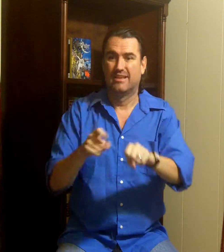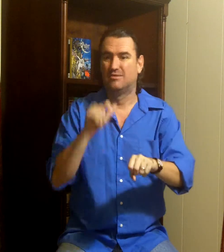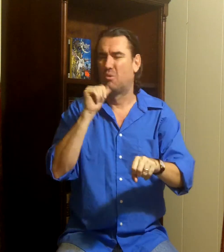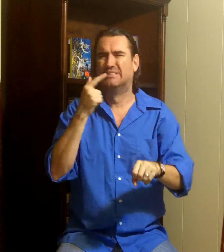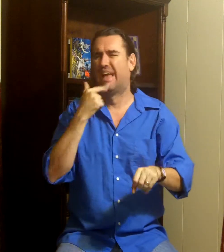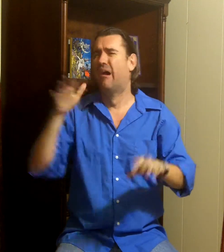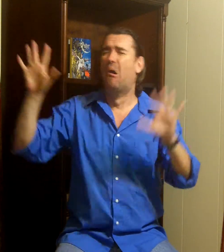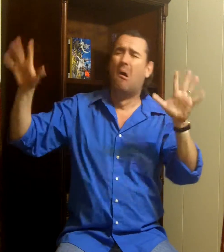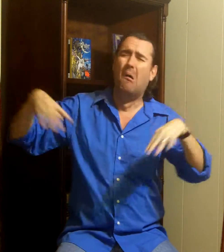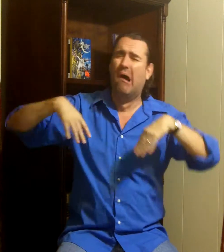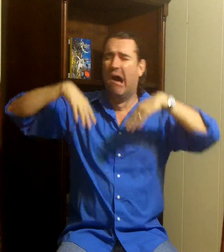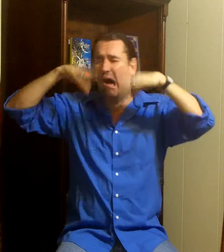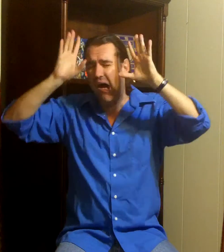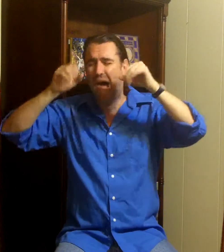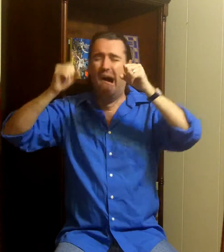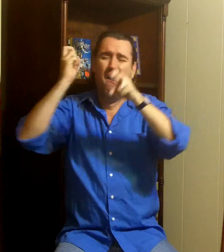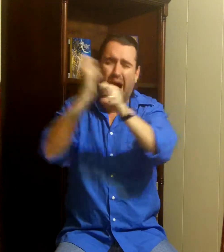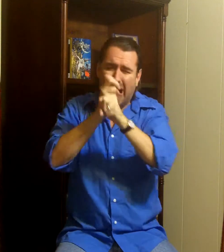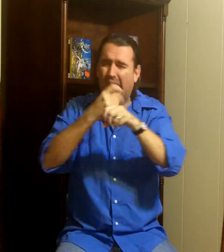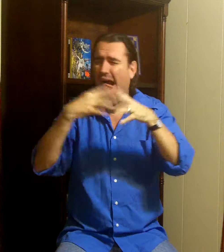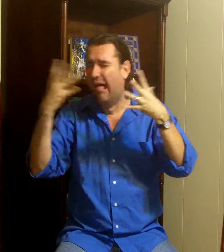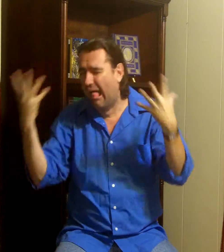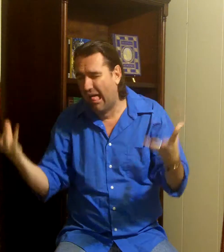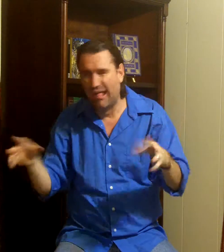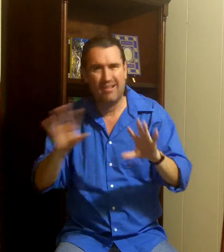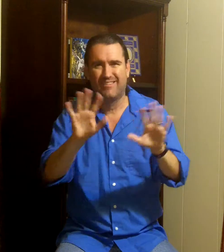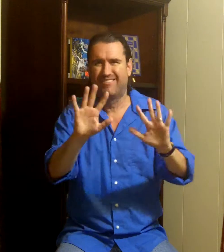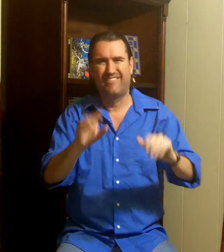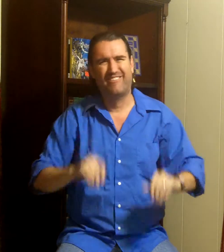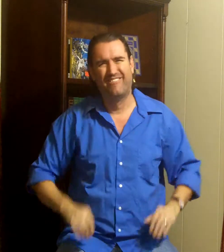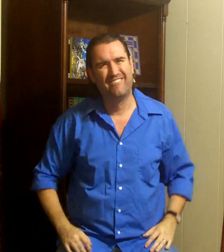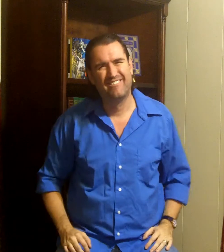so entirely hard. We don't have